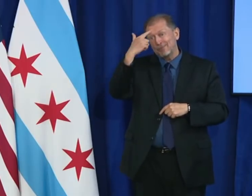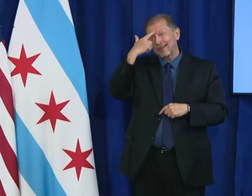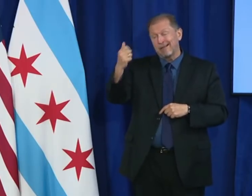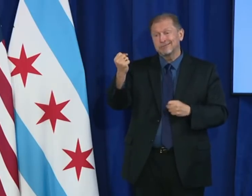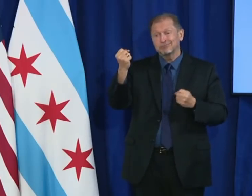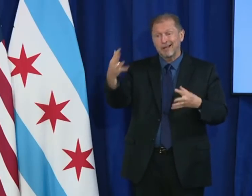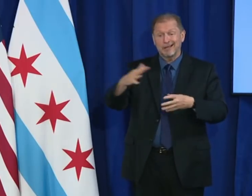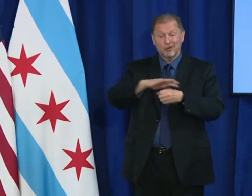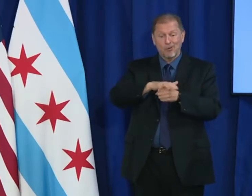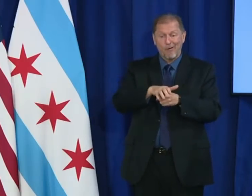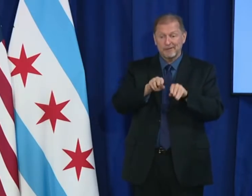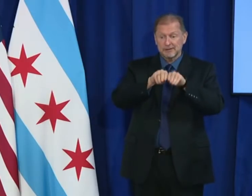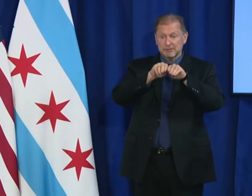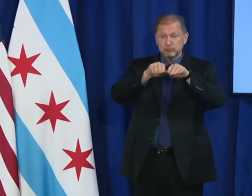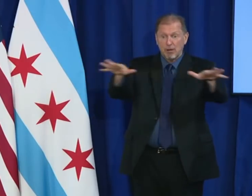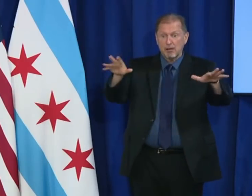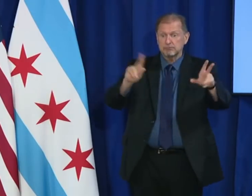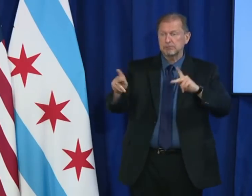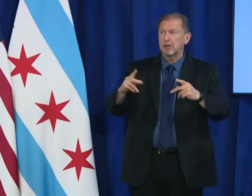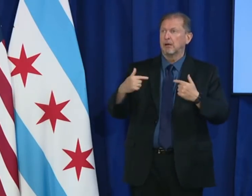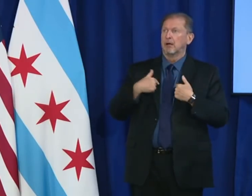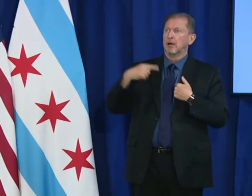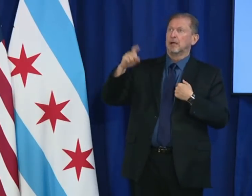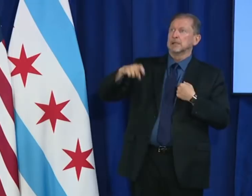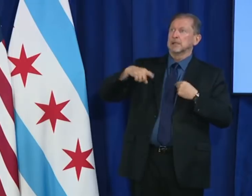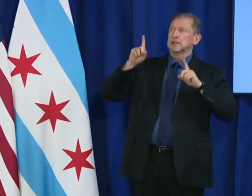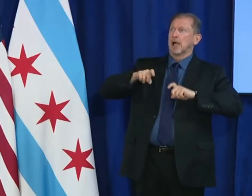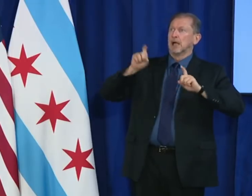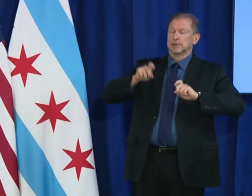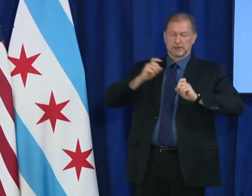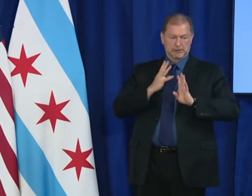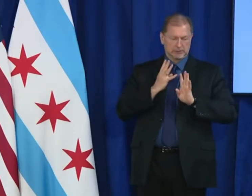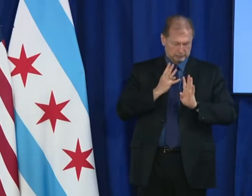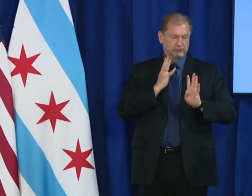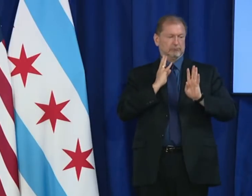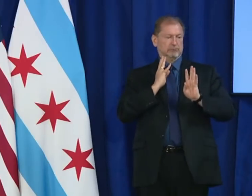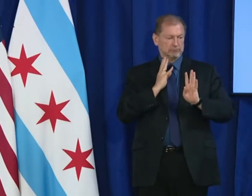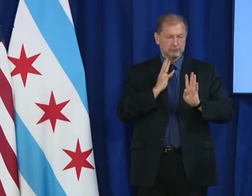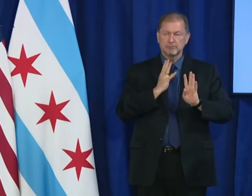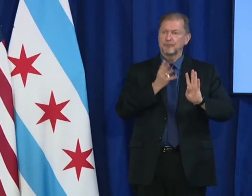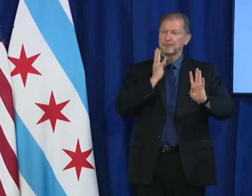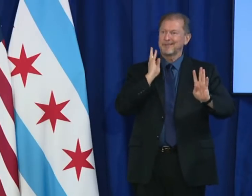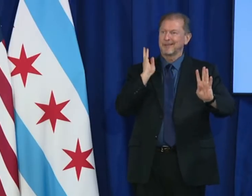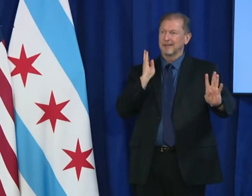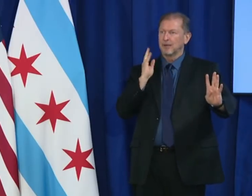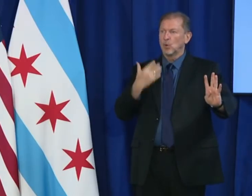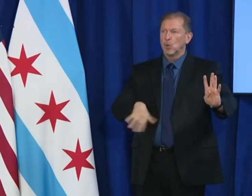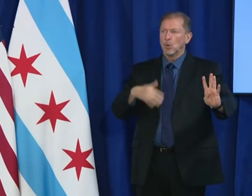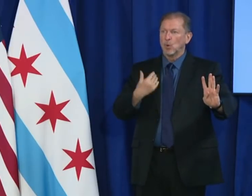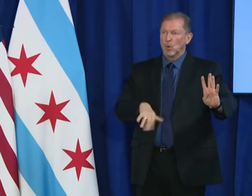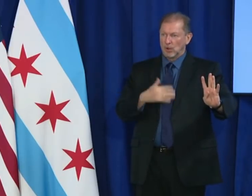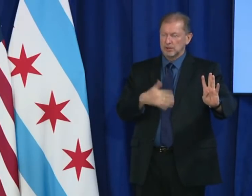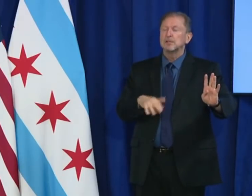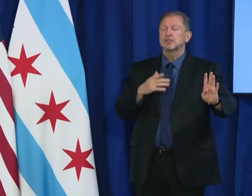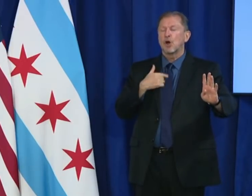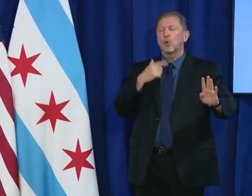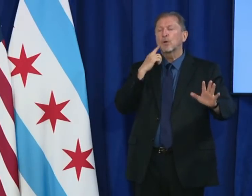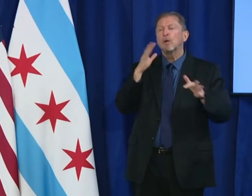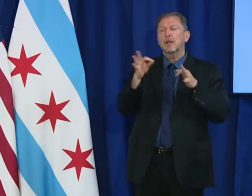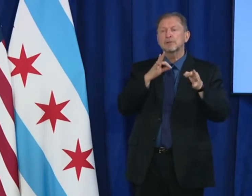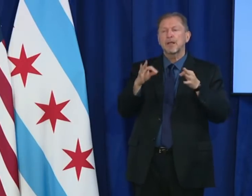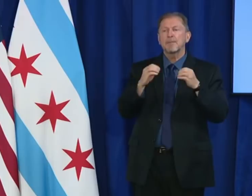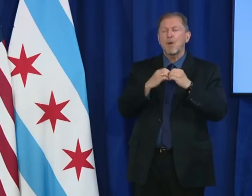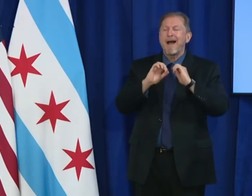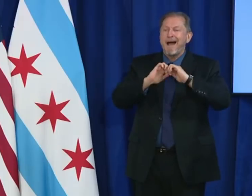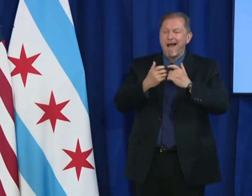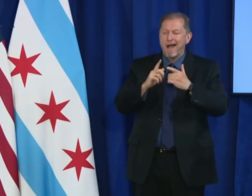We will be sharing very shortly some additional details related to not just some